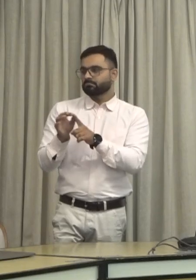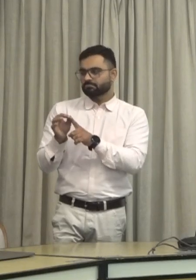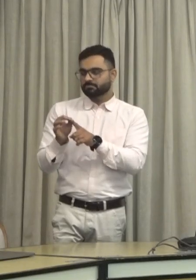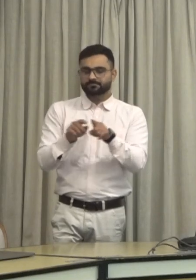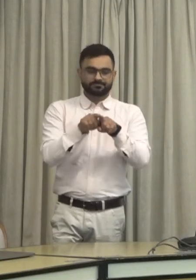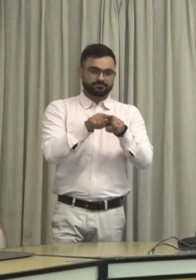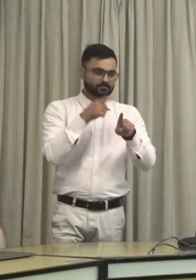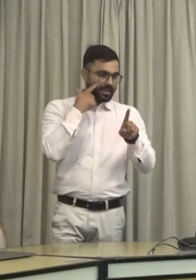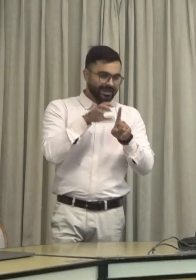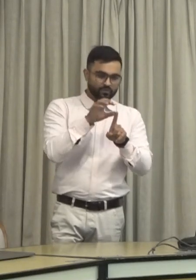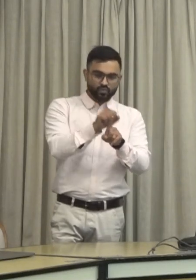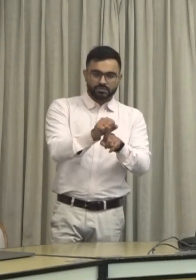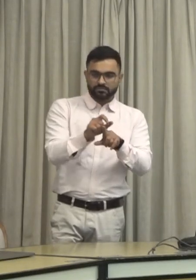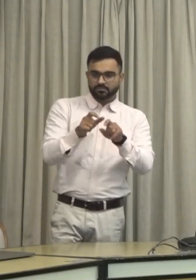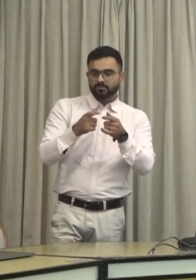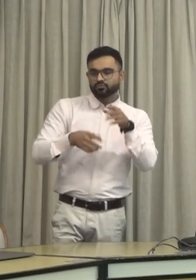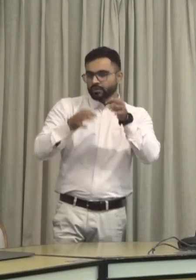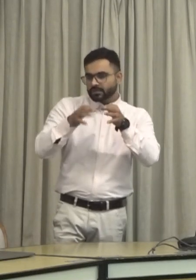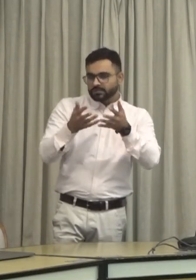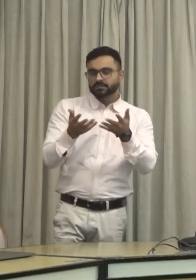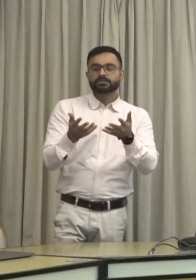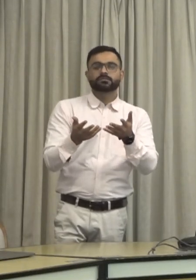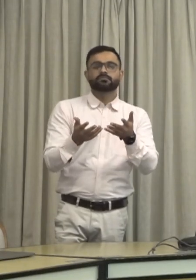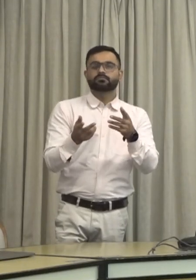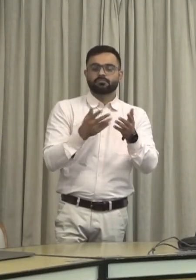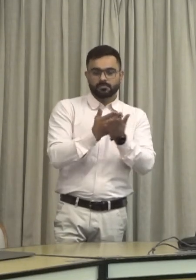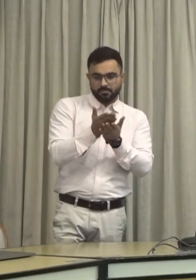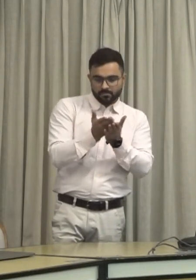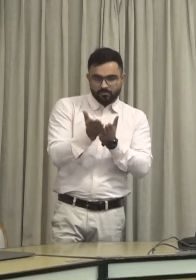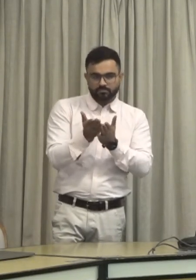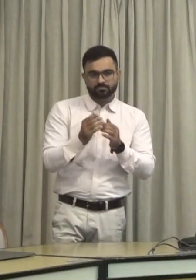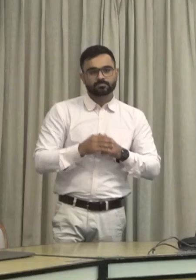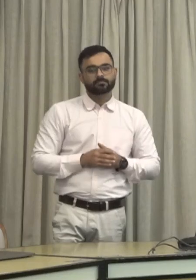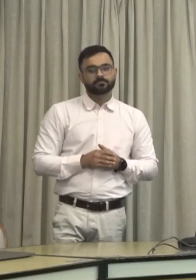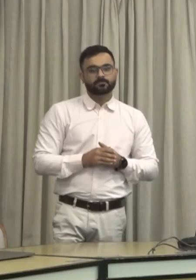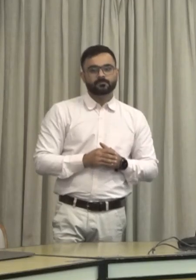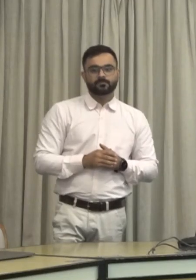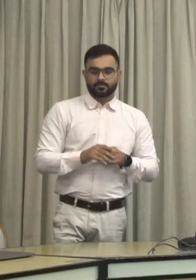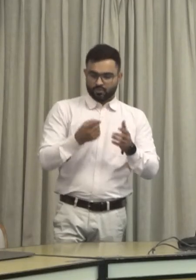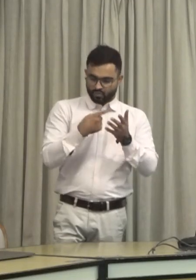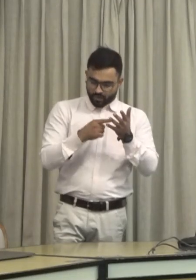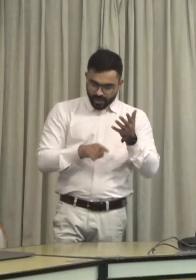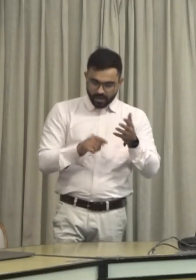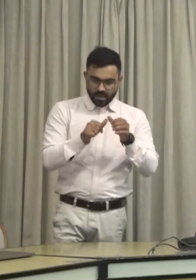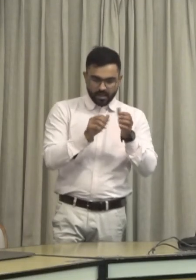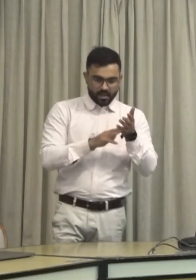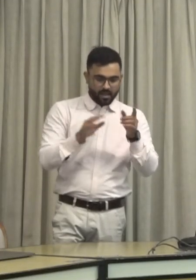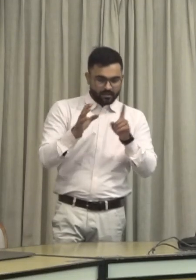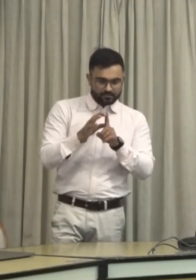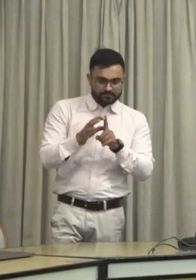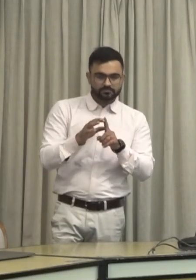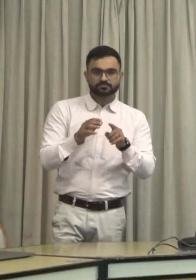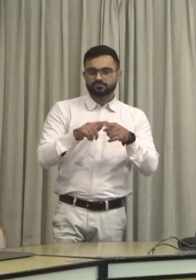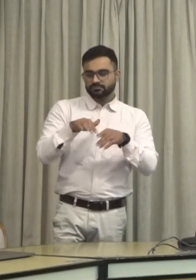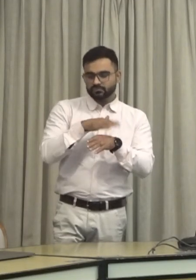example, identifying the custodian, the methodology for verifying